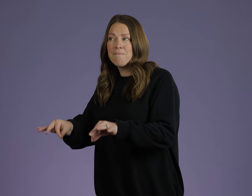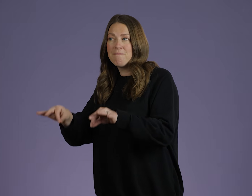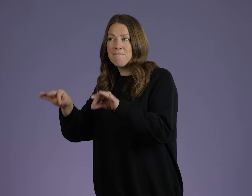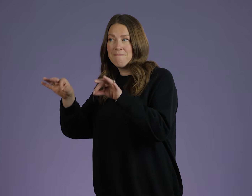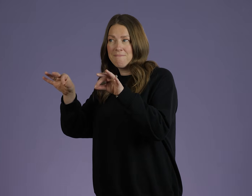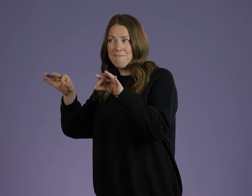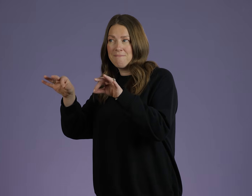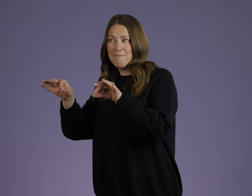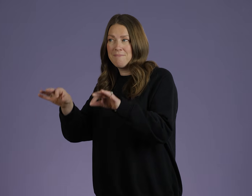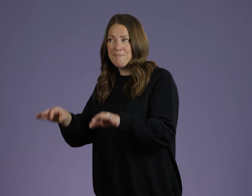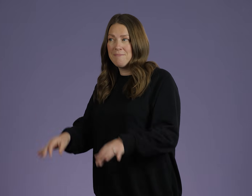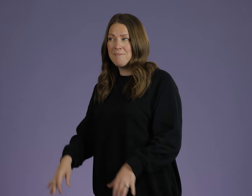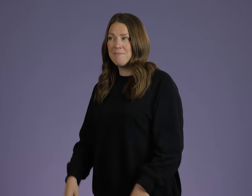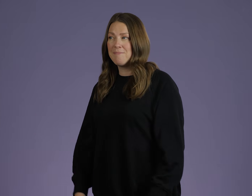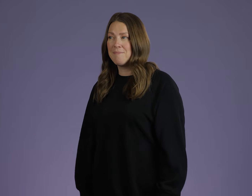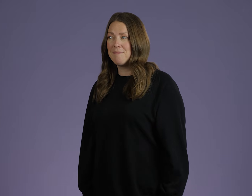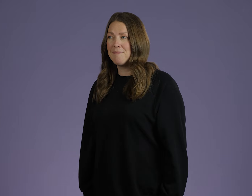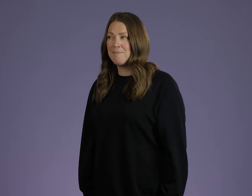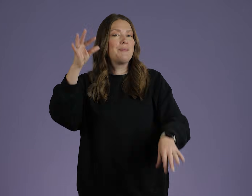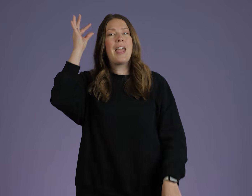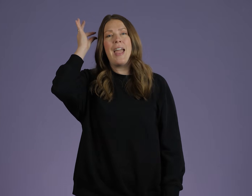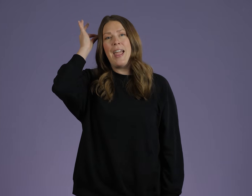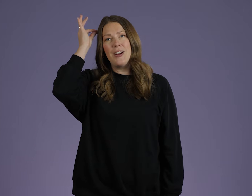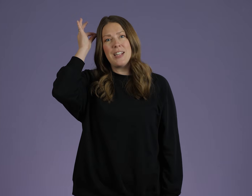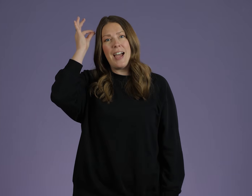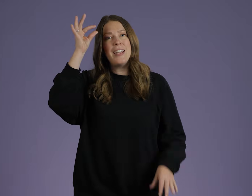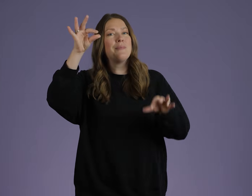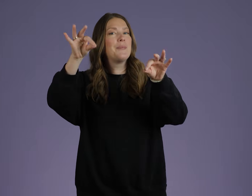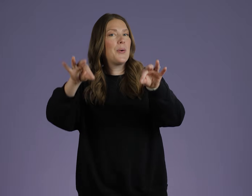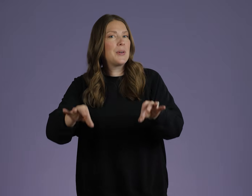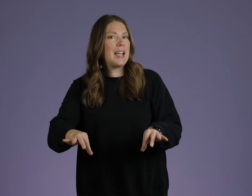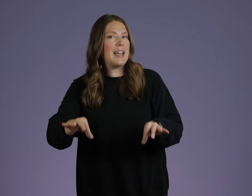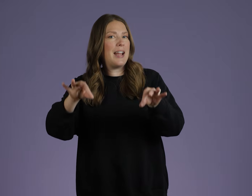it in for dyeing it. Hair dye or dyed hair.